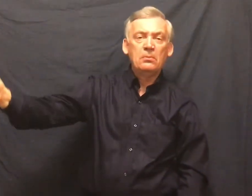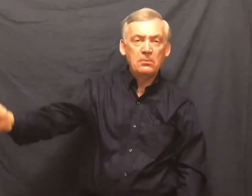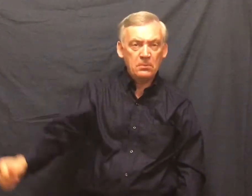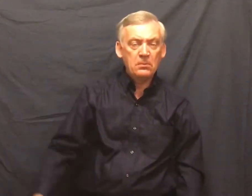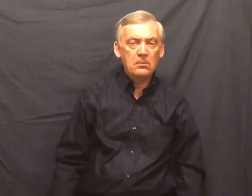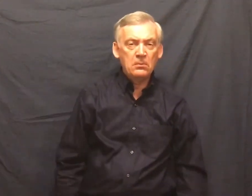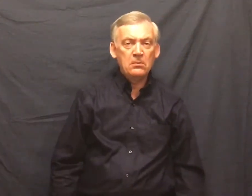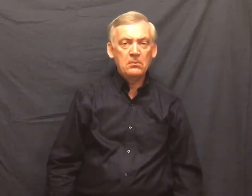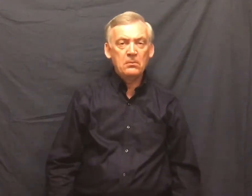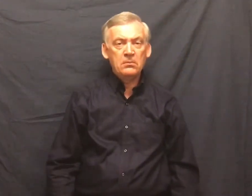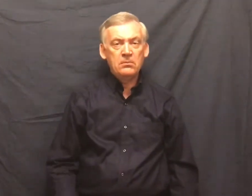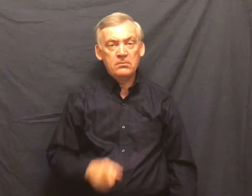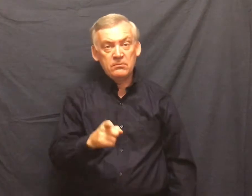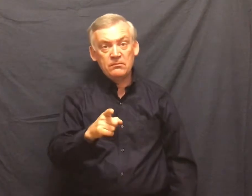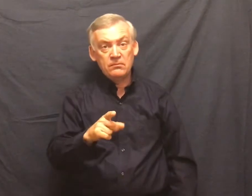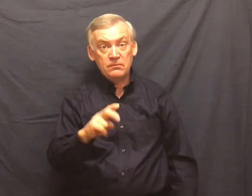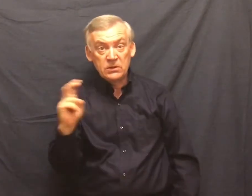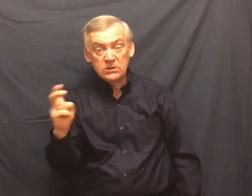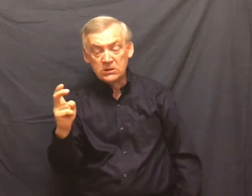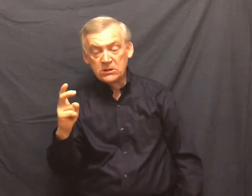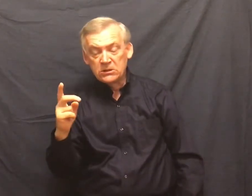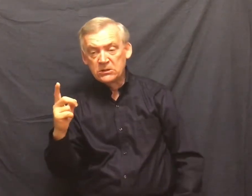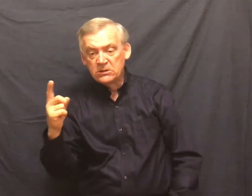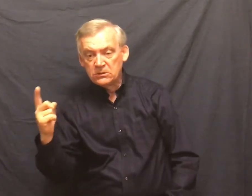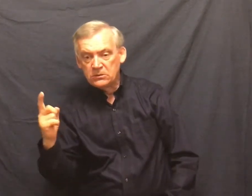The little snake slid in among the reeds at the pool's edge.